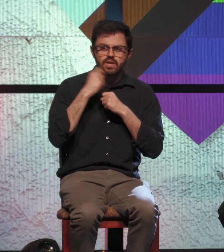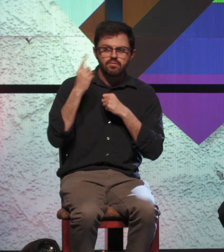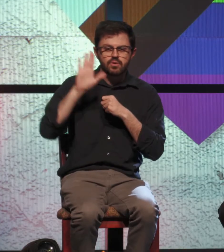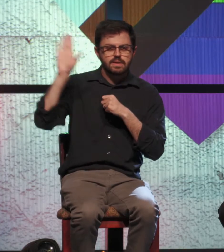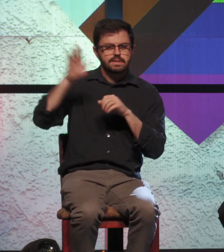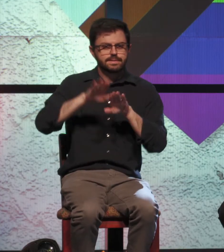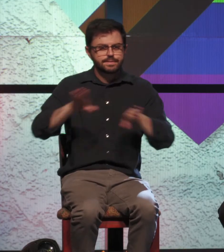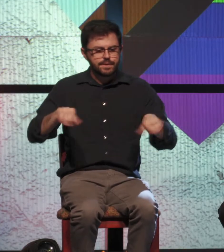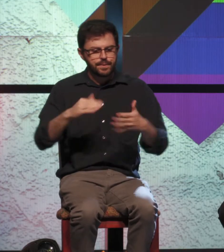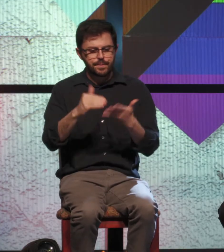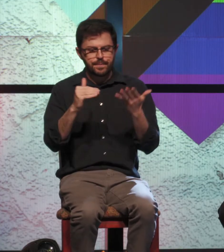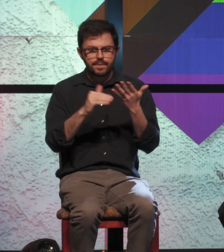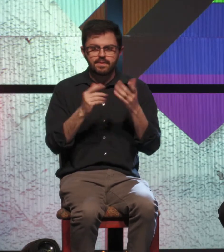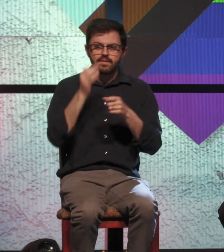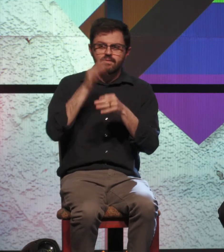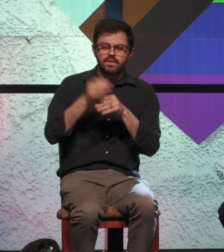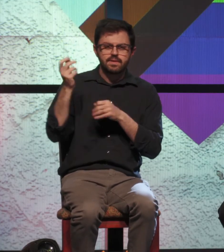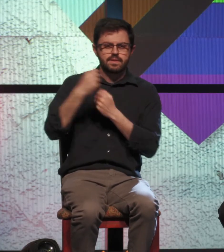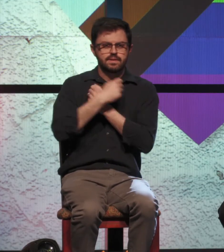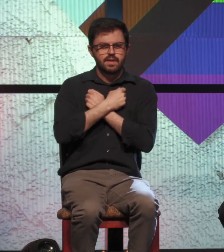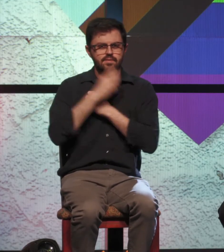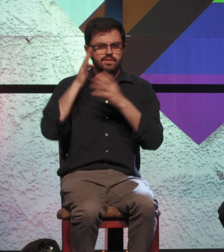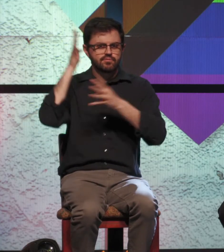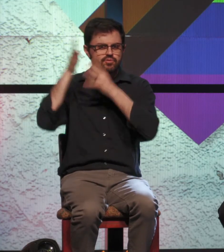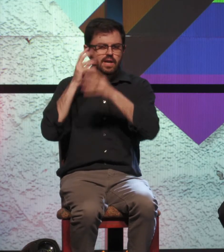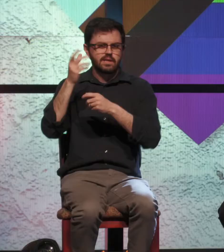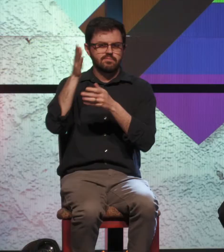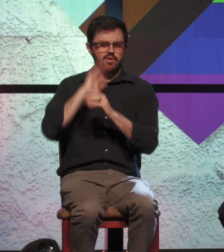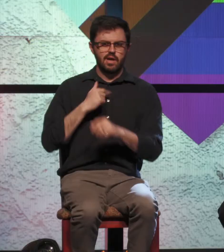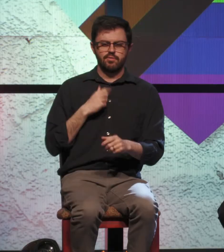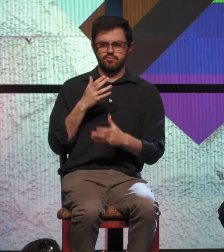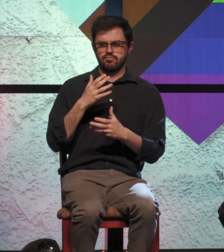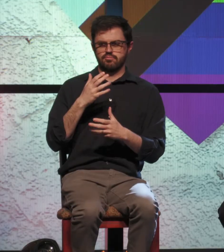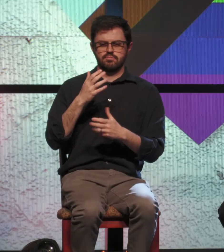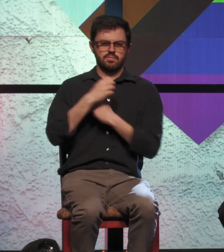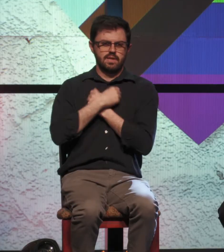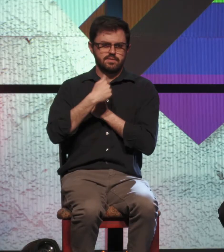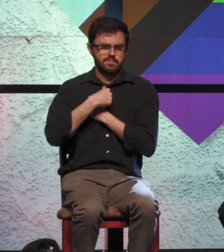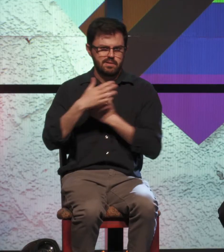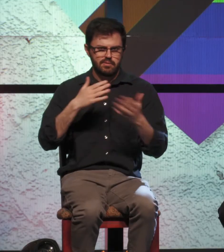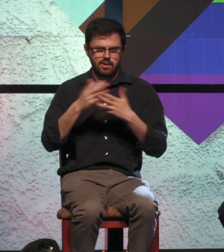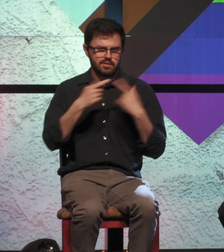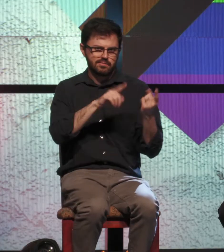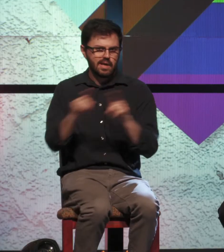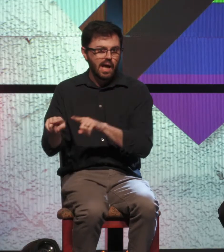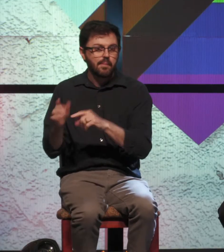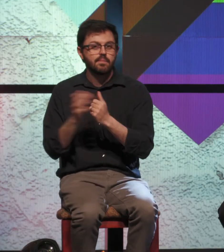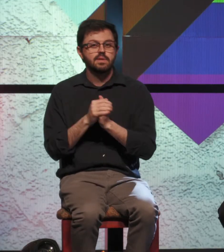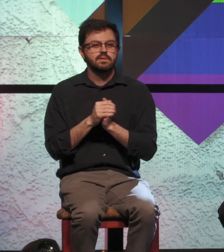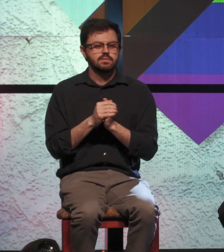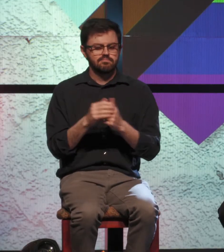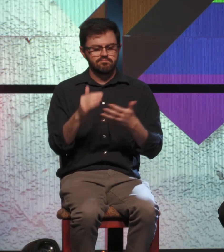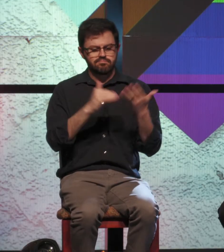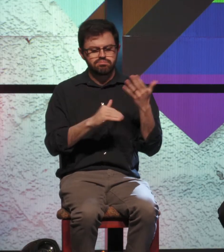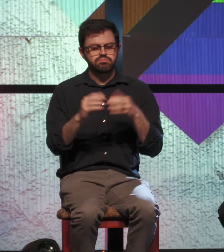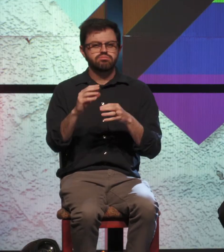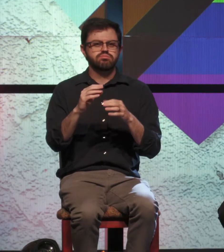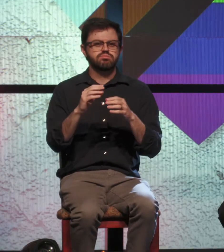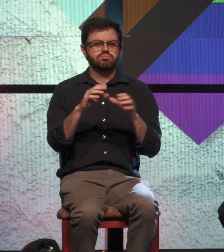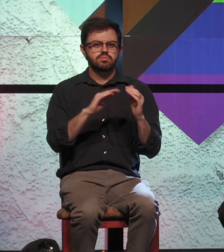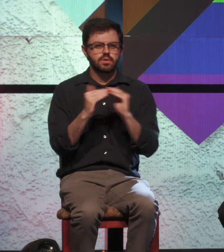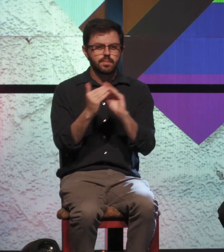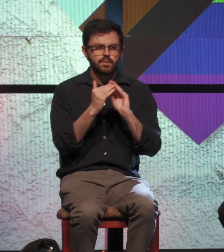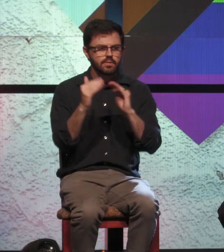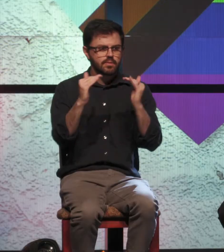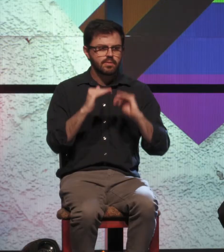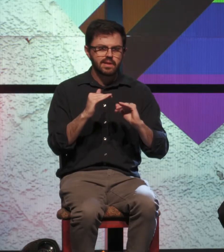faith in a loving, creative God who loves me unconditionally no matter what happens. Community, draw